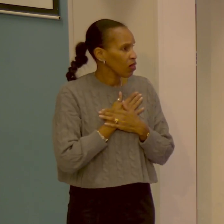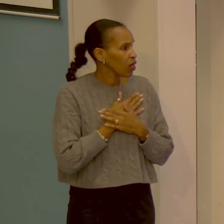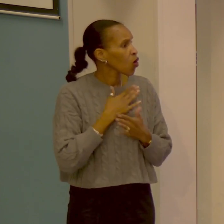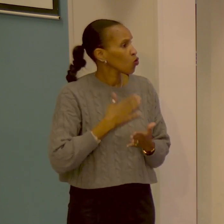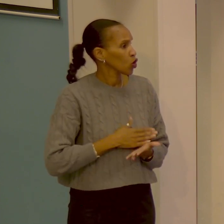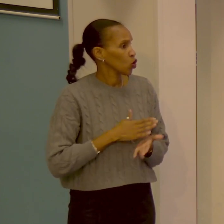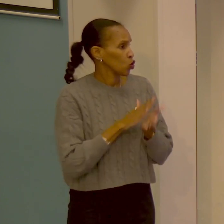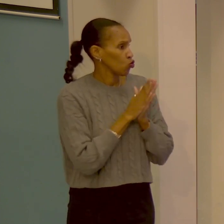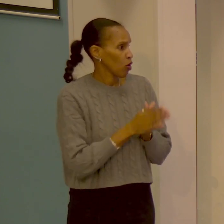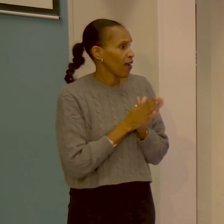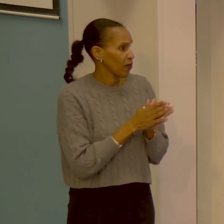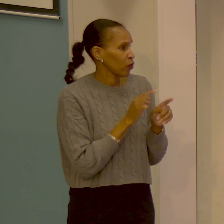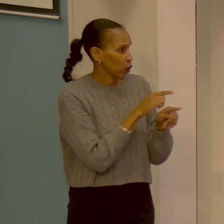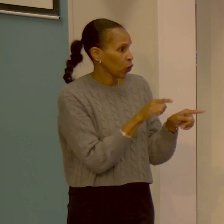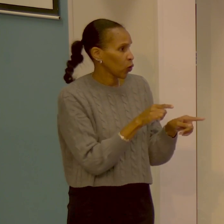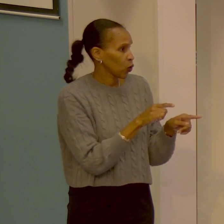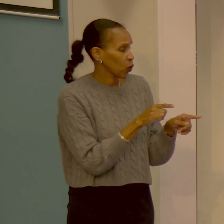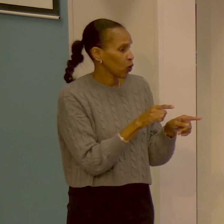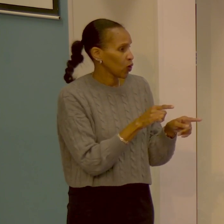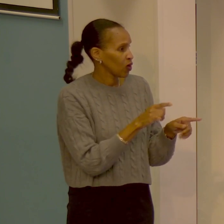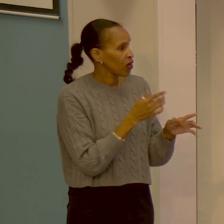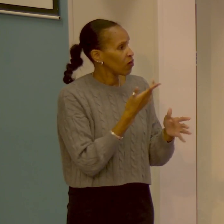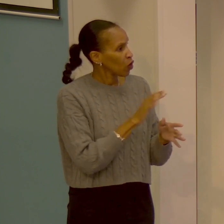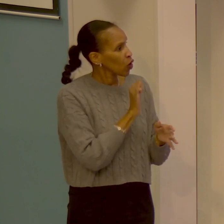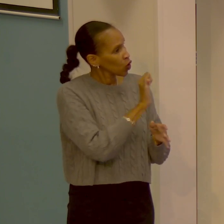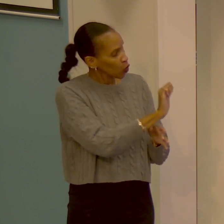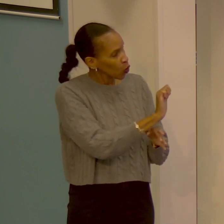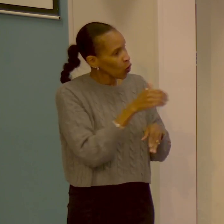you, Sue, in your ministry.